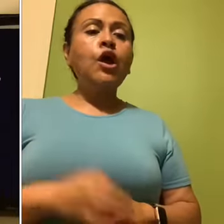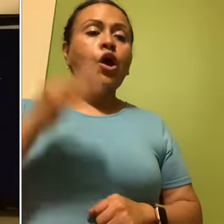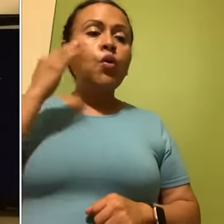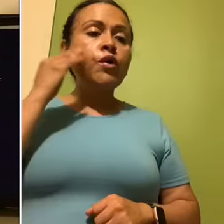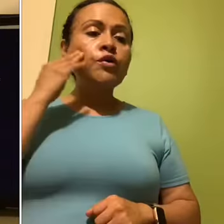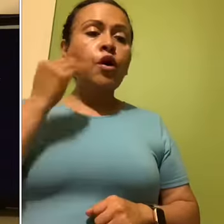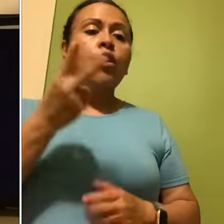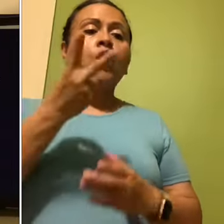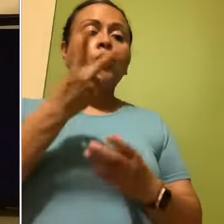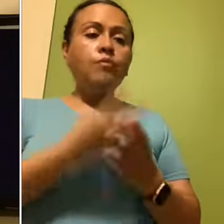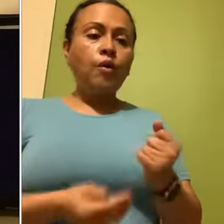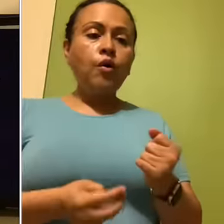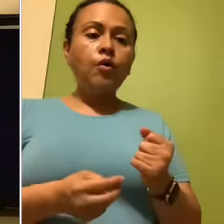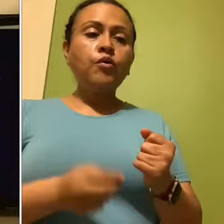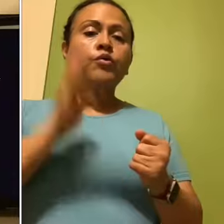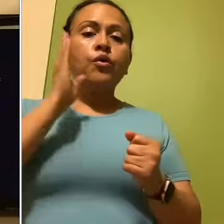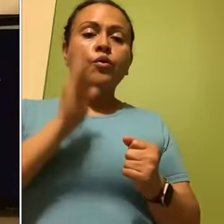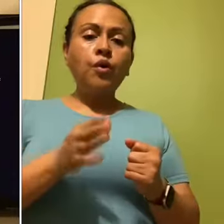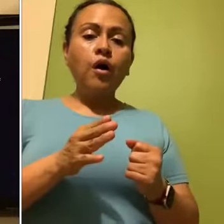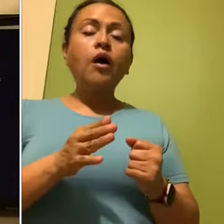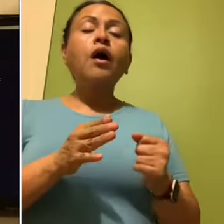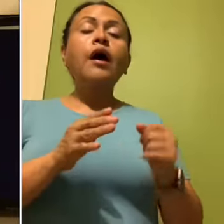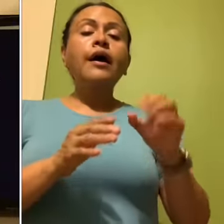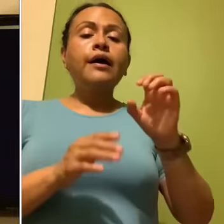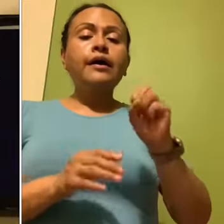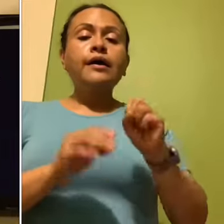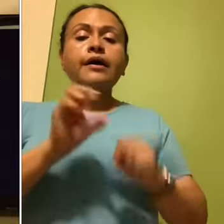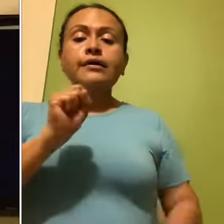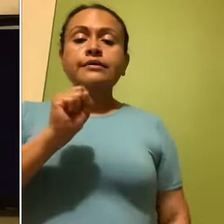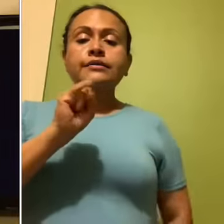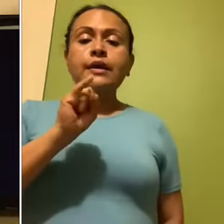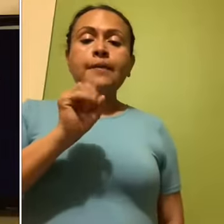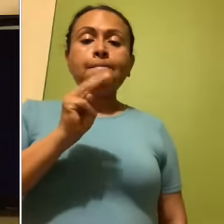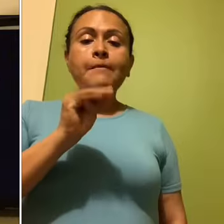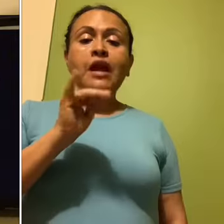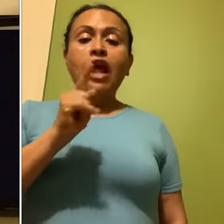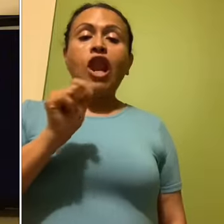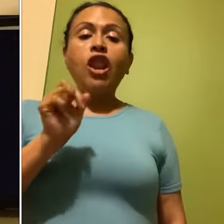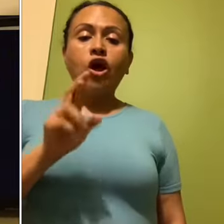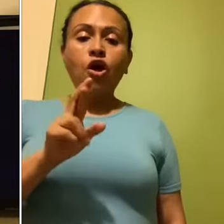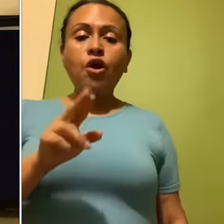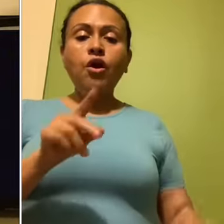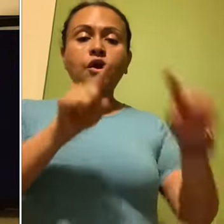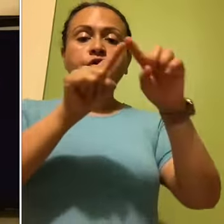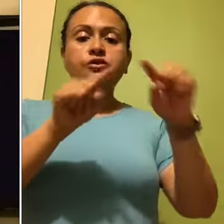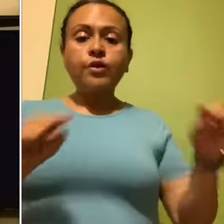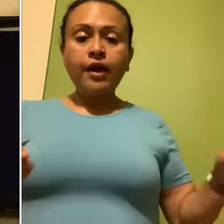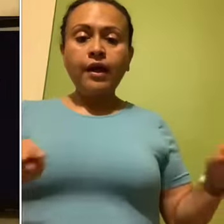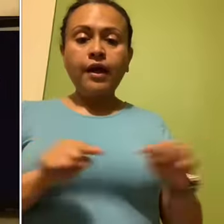are similar. So let me write that down. So we know that these are both similar